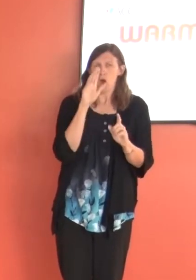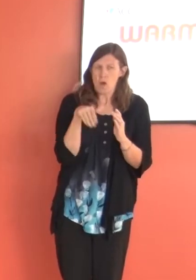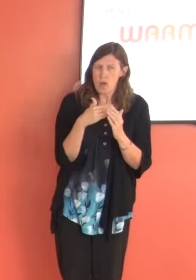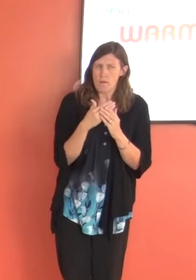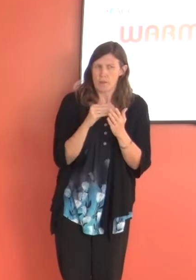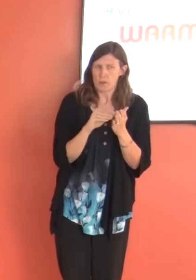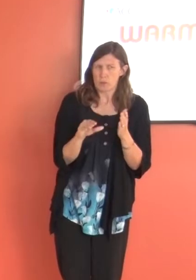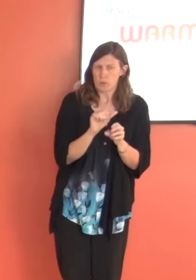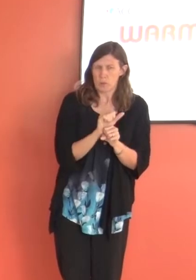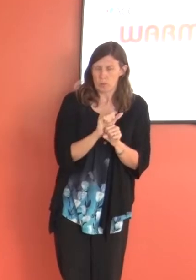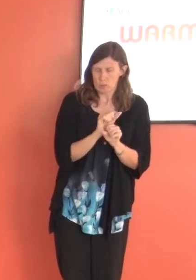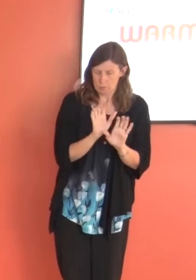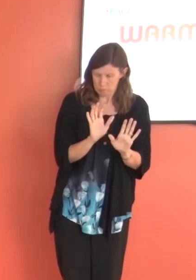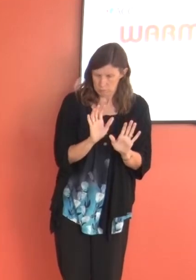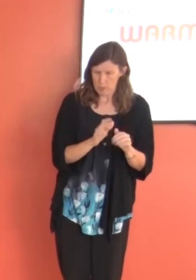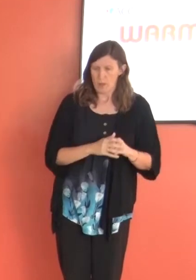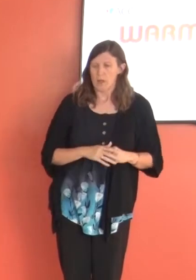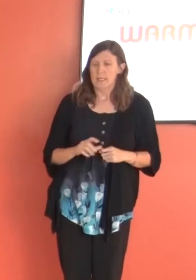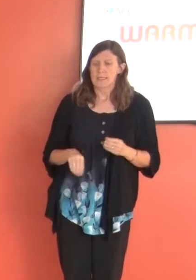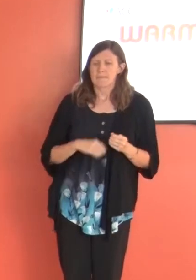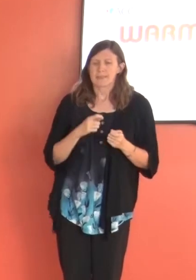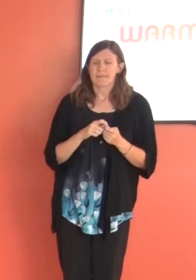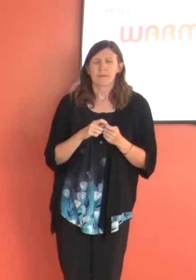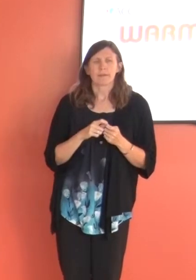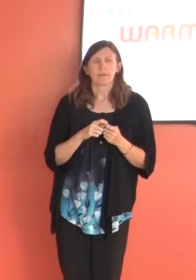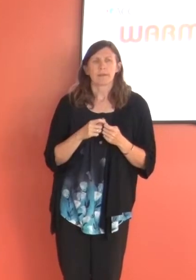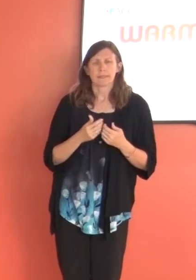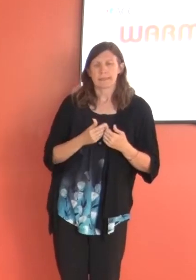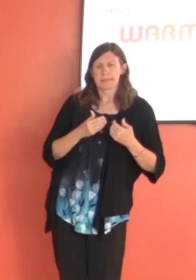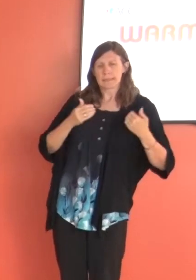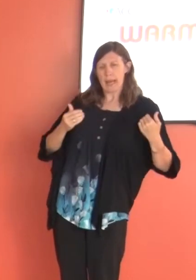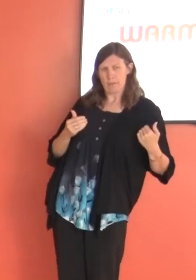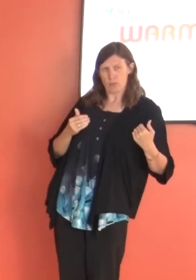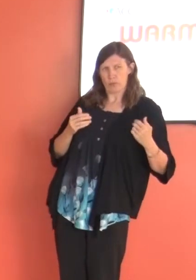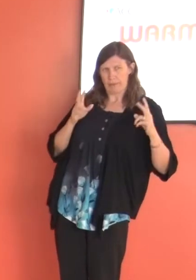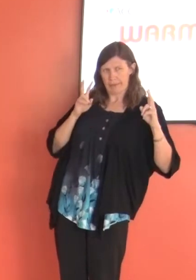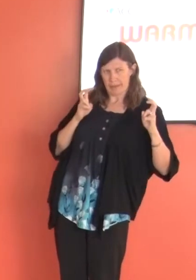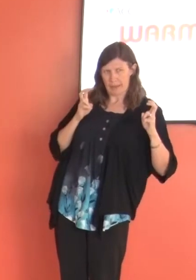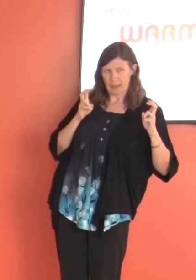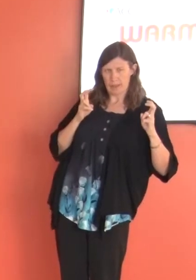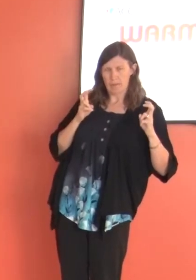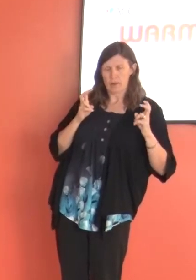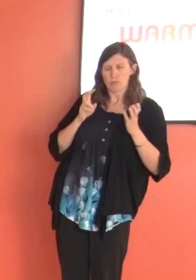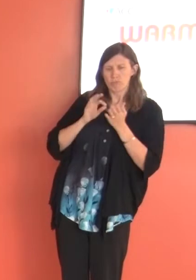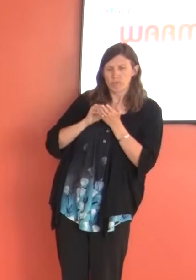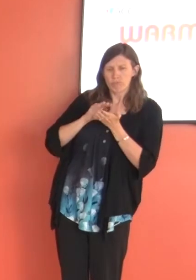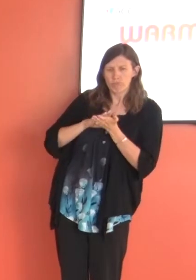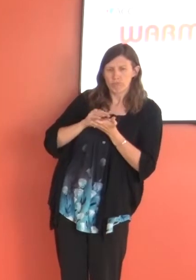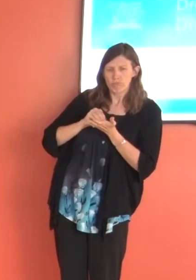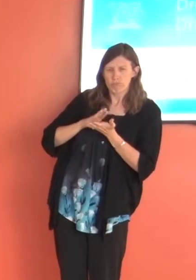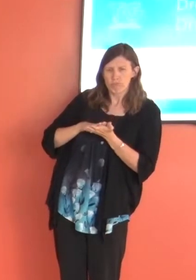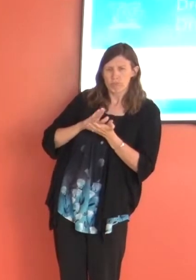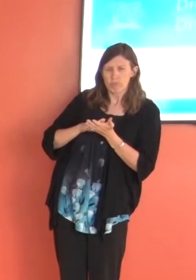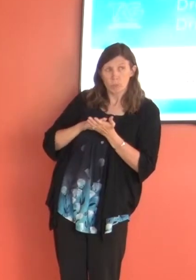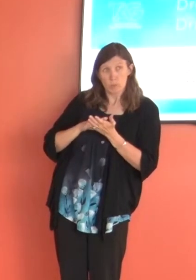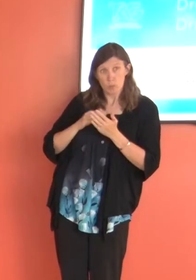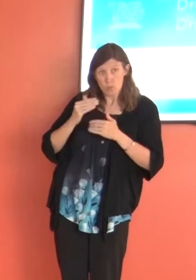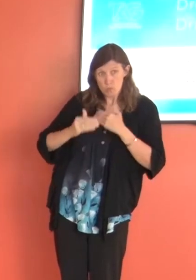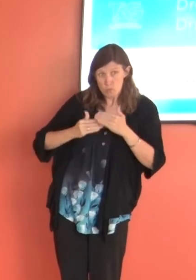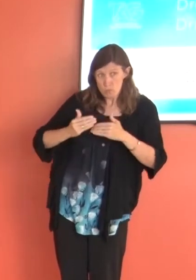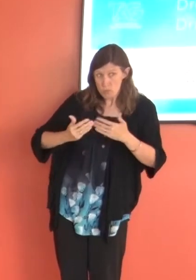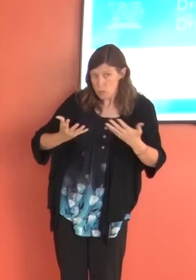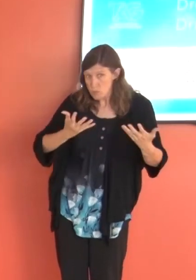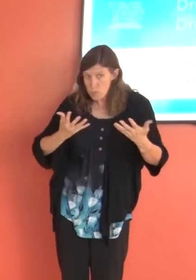But specifically, some of the reason we've called it out as a separate theme is we want to be able to track and monitor our progress with all of our equity